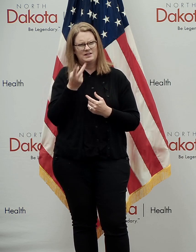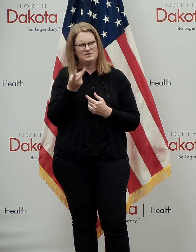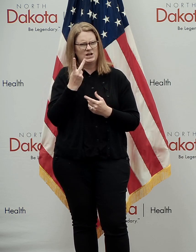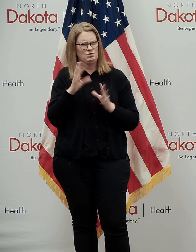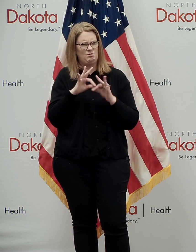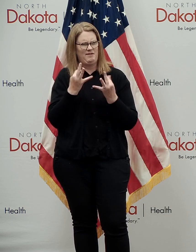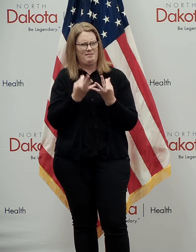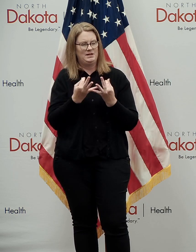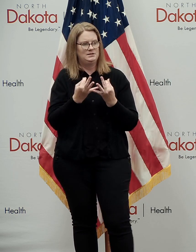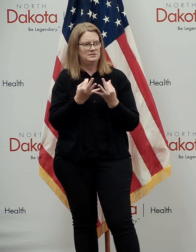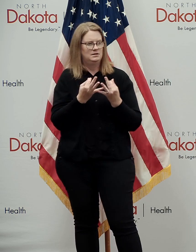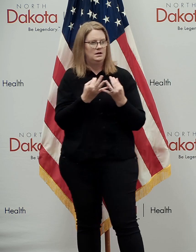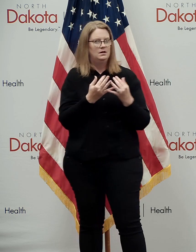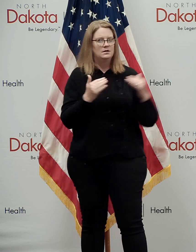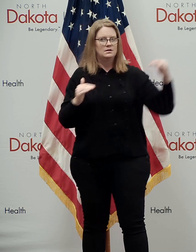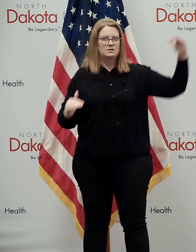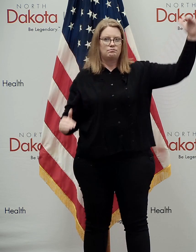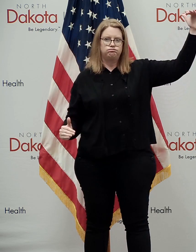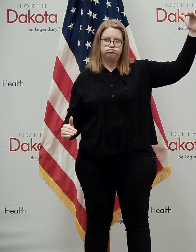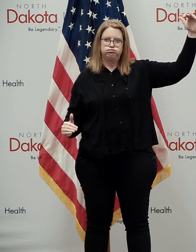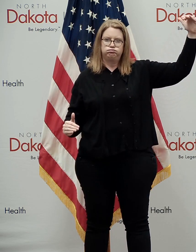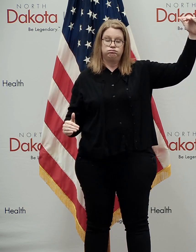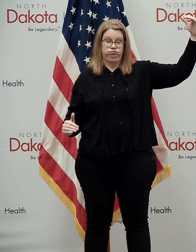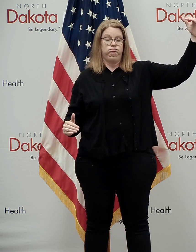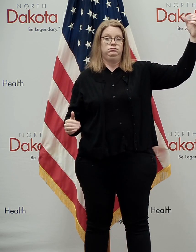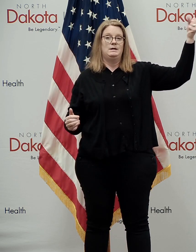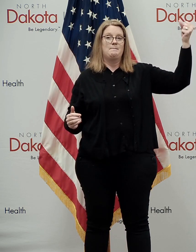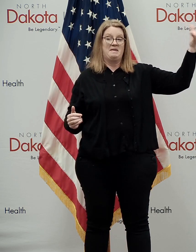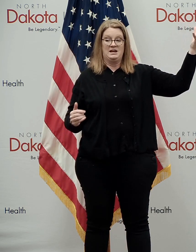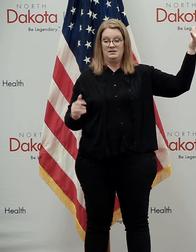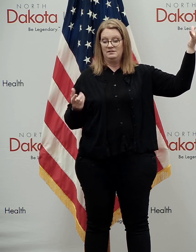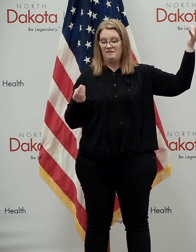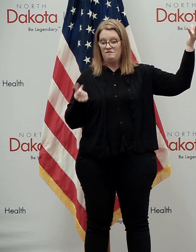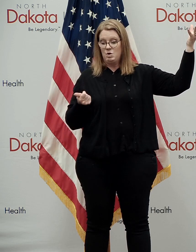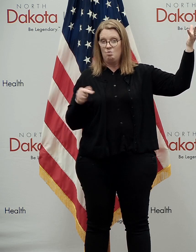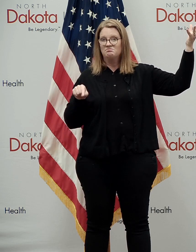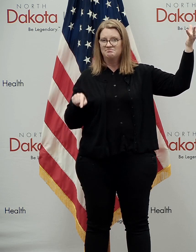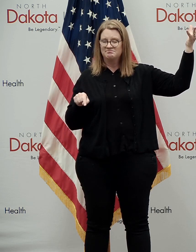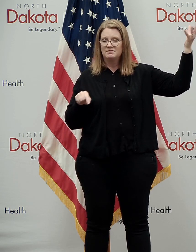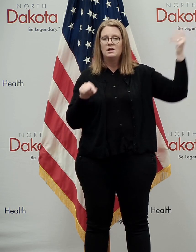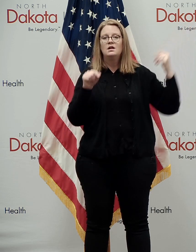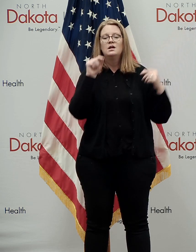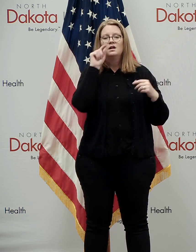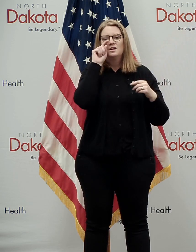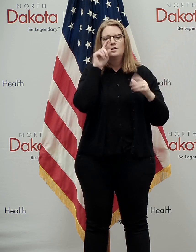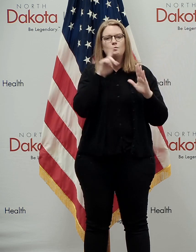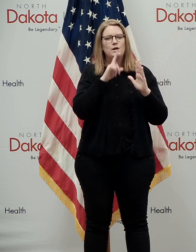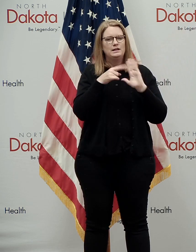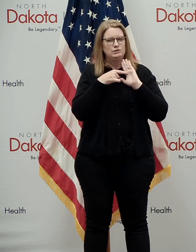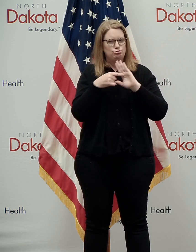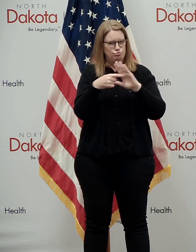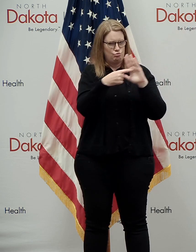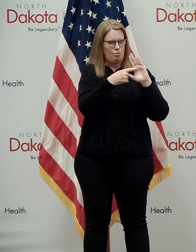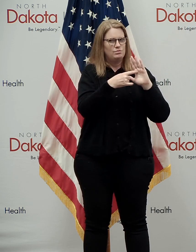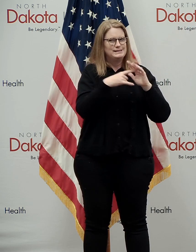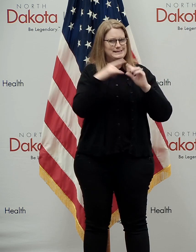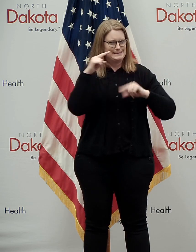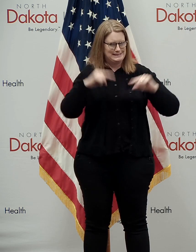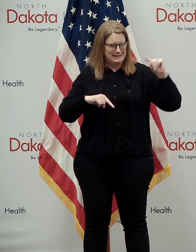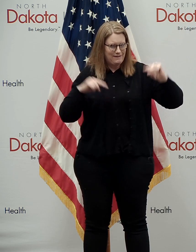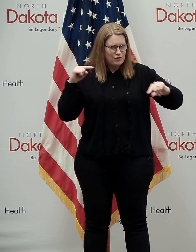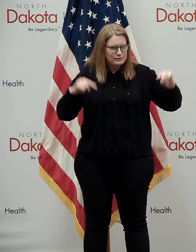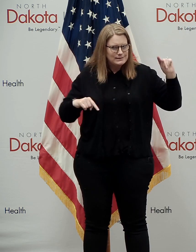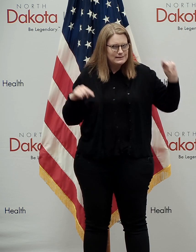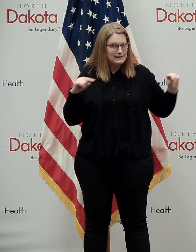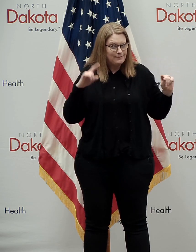And so the variety and diversity of school districts that we have across the state really demonstrates the diversity of needs that